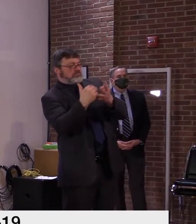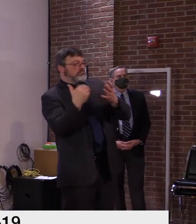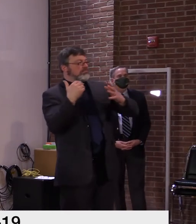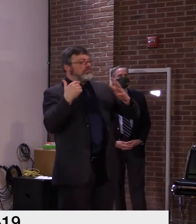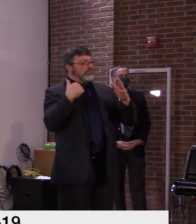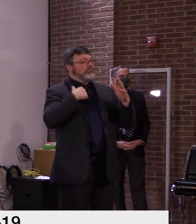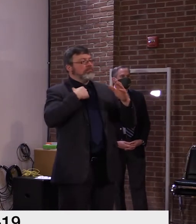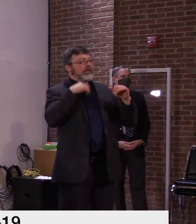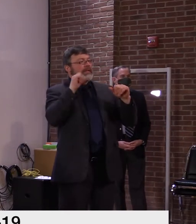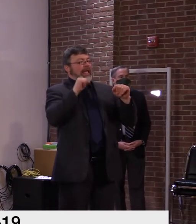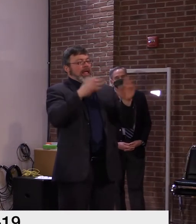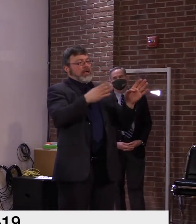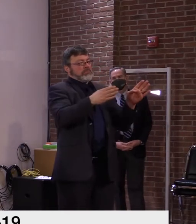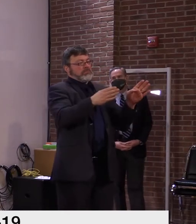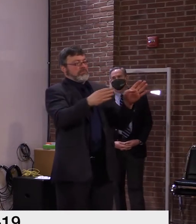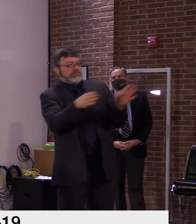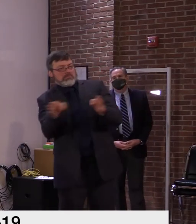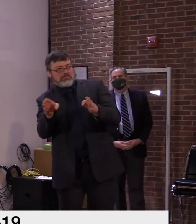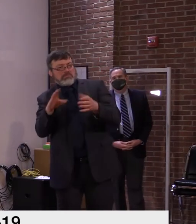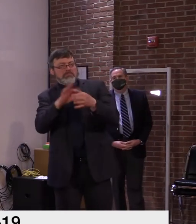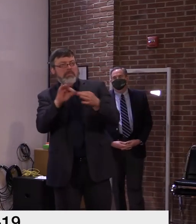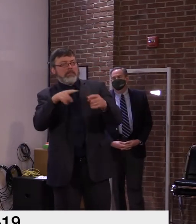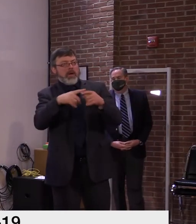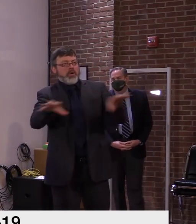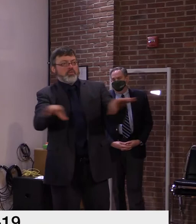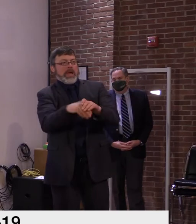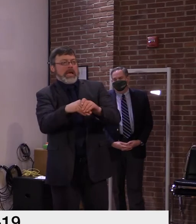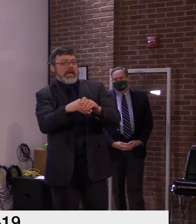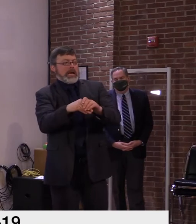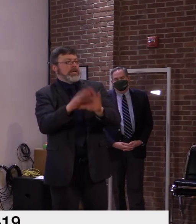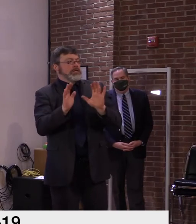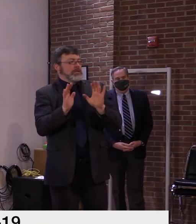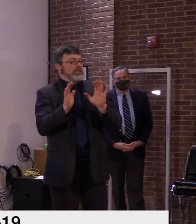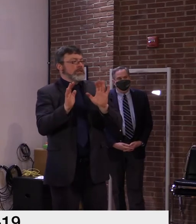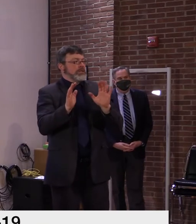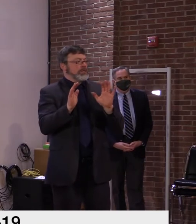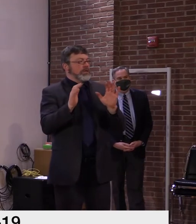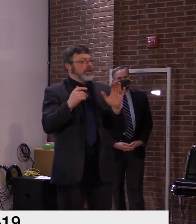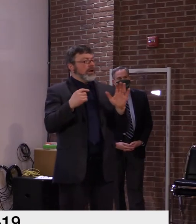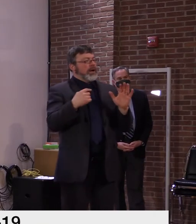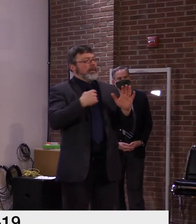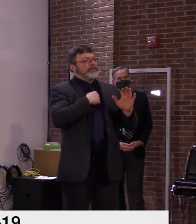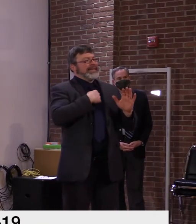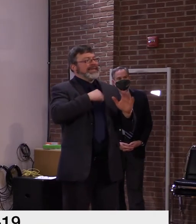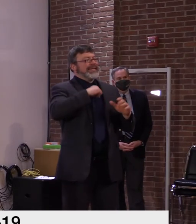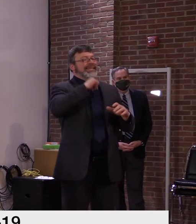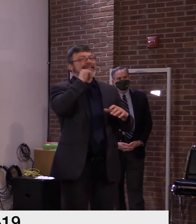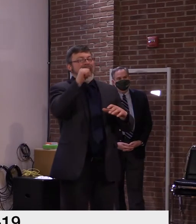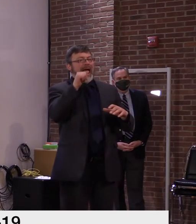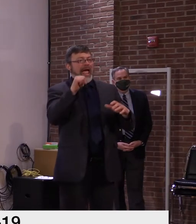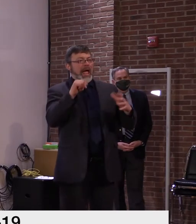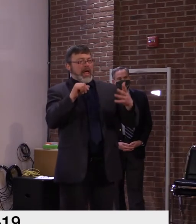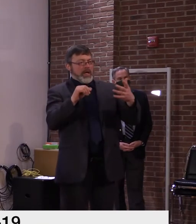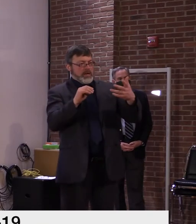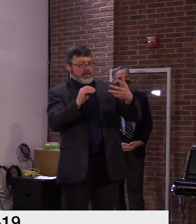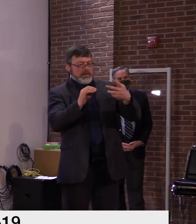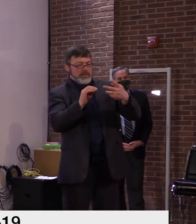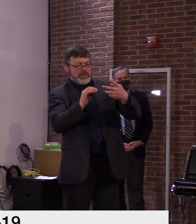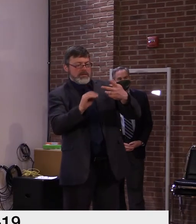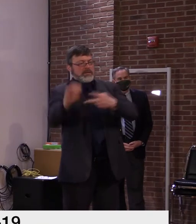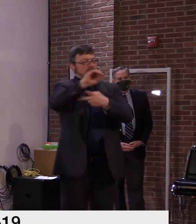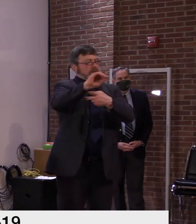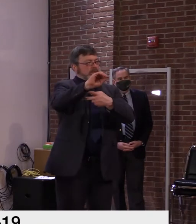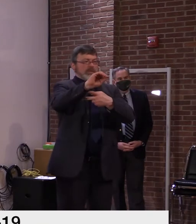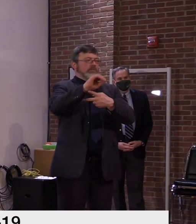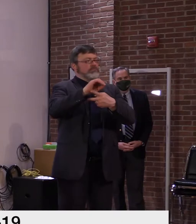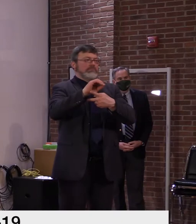are many pieces of the puzzle that have to come together first, and we're not, I'm not willing to move forward on that until